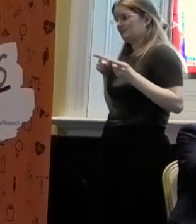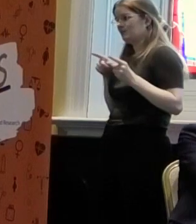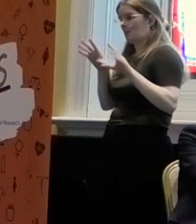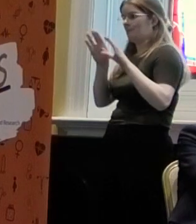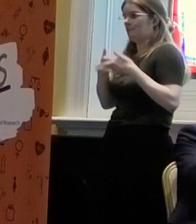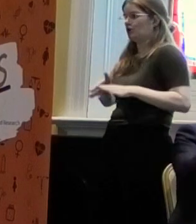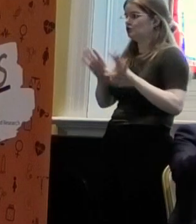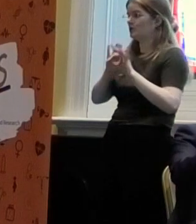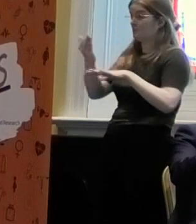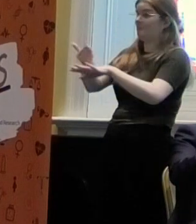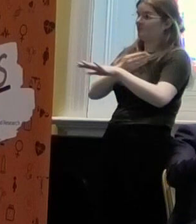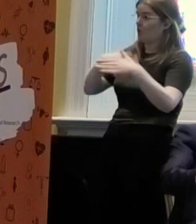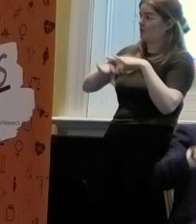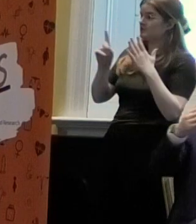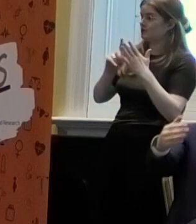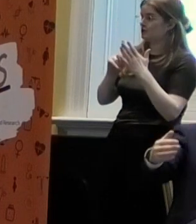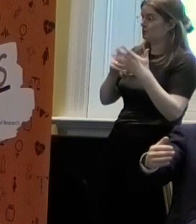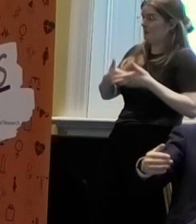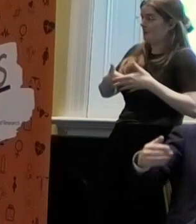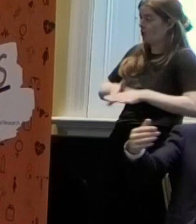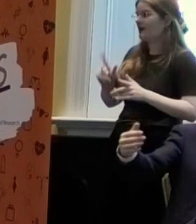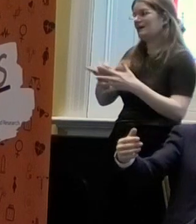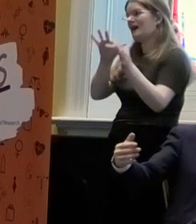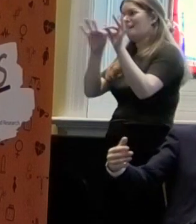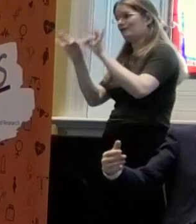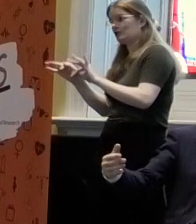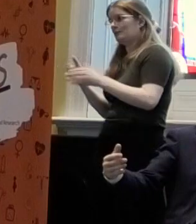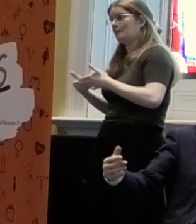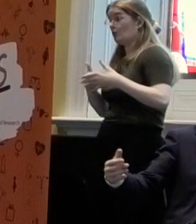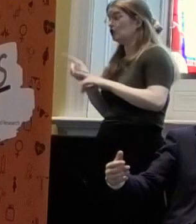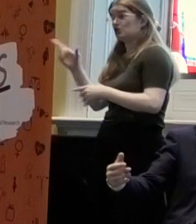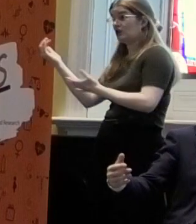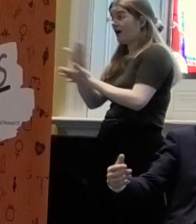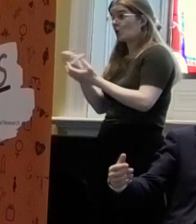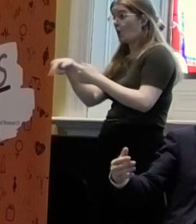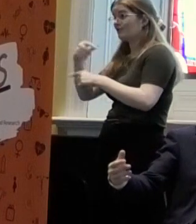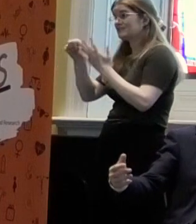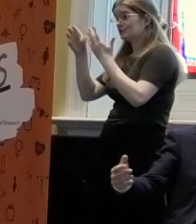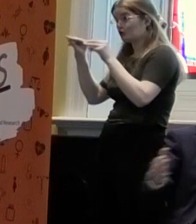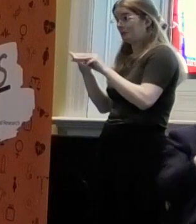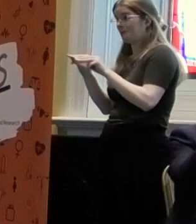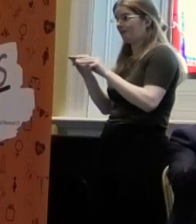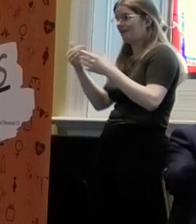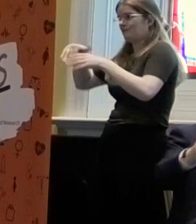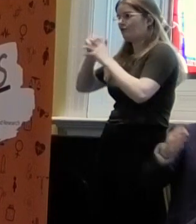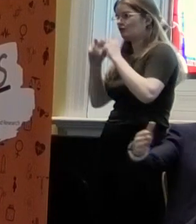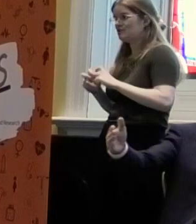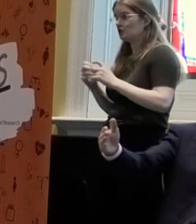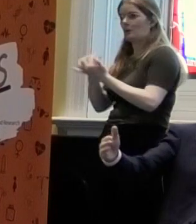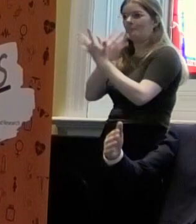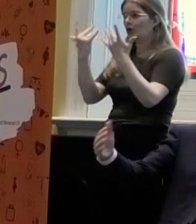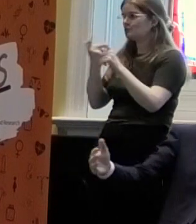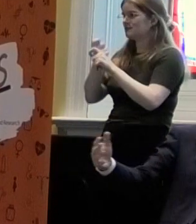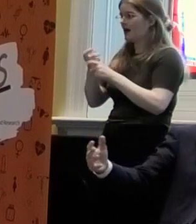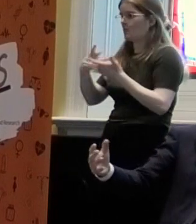choices before they enter labor, and then following those patients up already. And she's already got over 600 patients recruited with multiple time